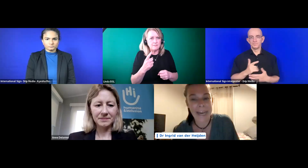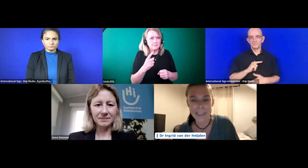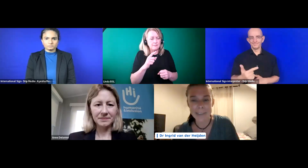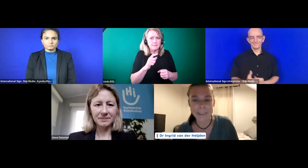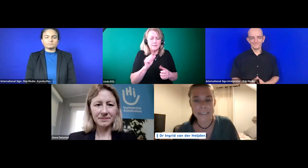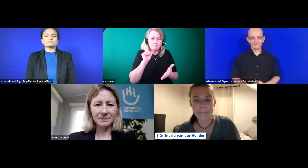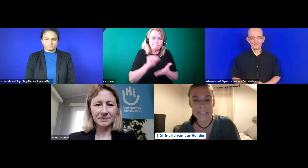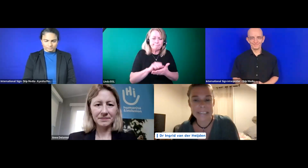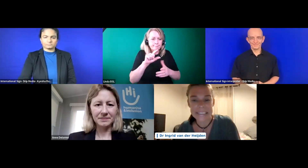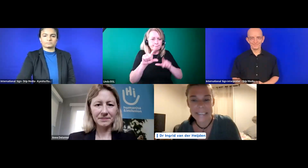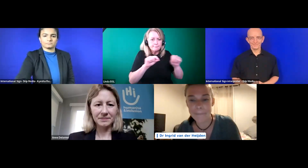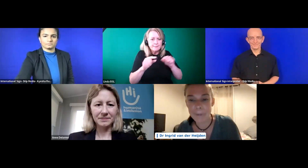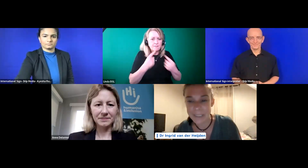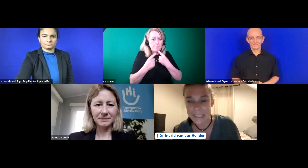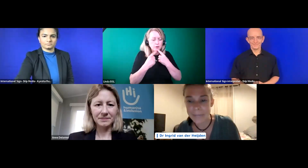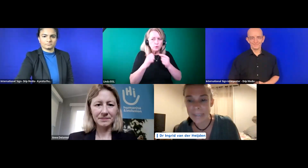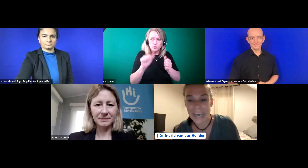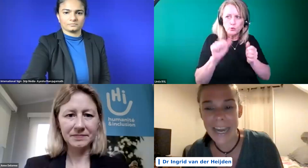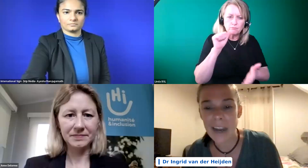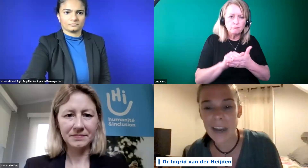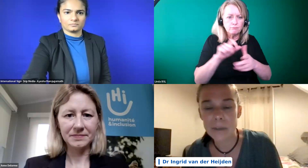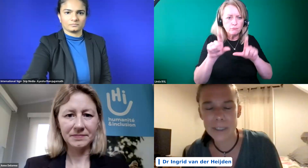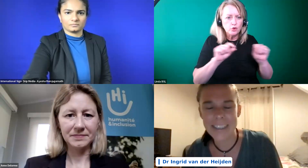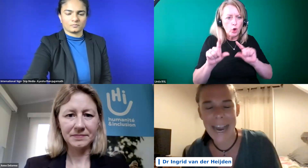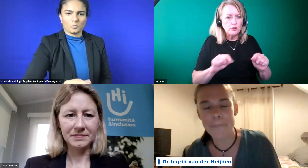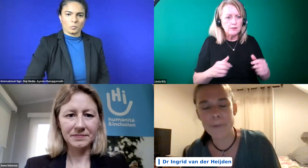where clients with disabilities can